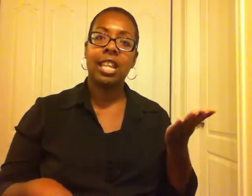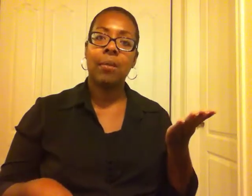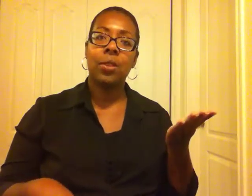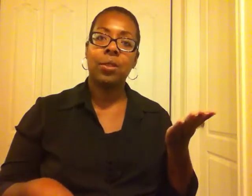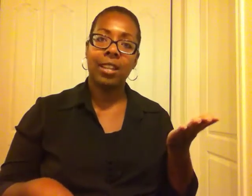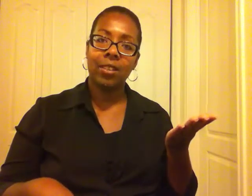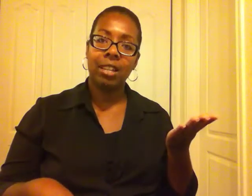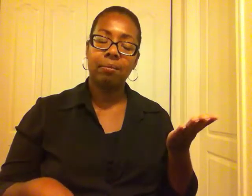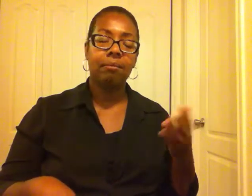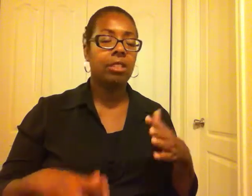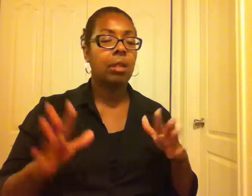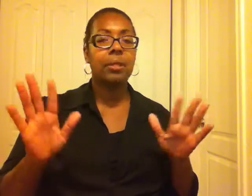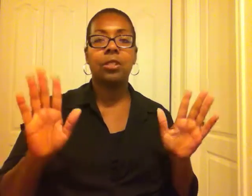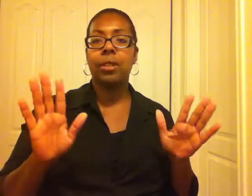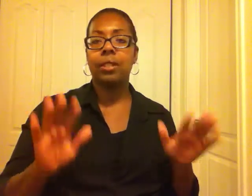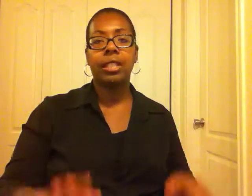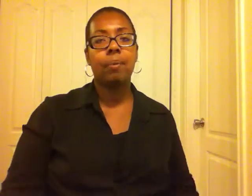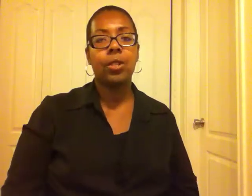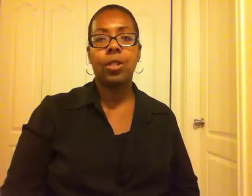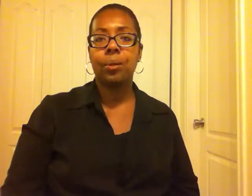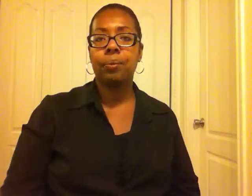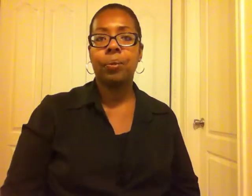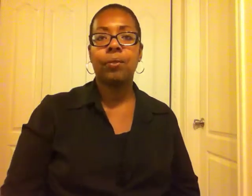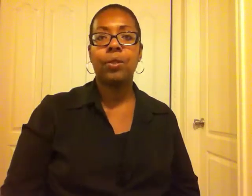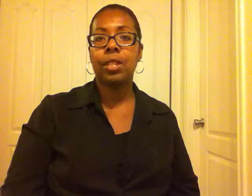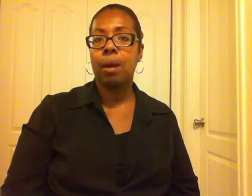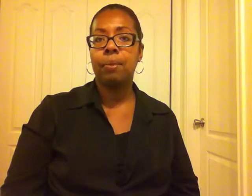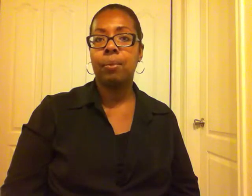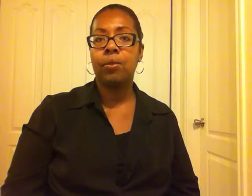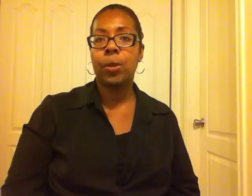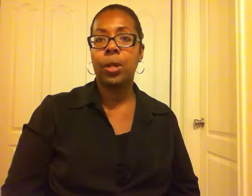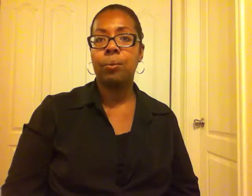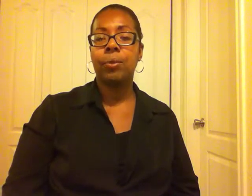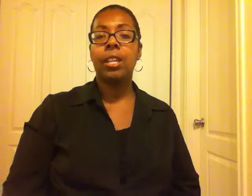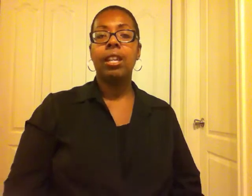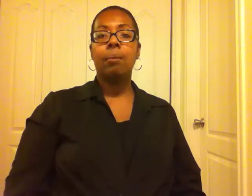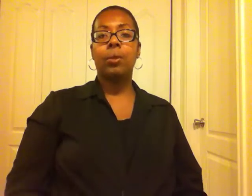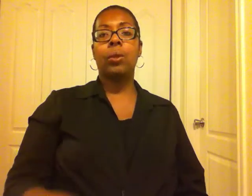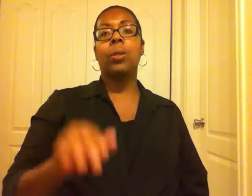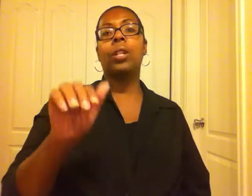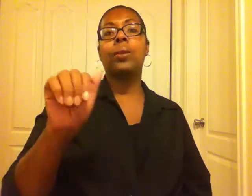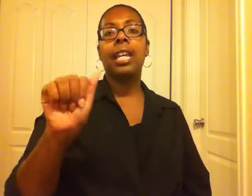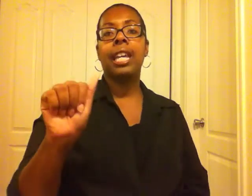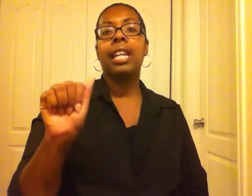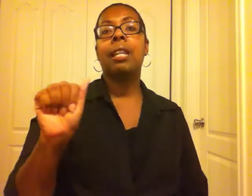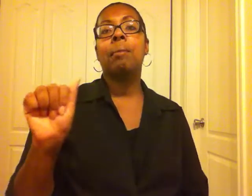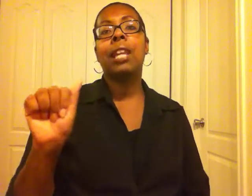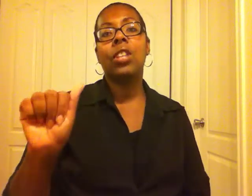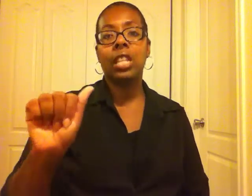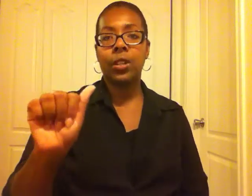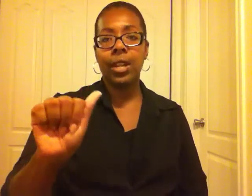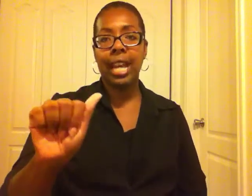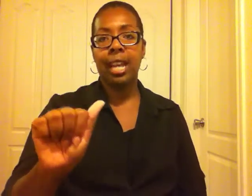sign with your left hand. So it's totally up to you, what feels comfortable for you. But we want to go ahead and make the letter A.